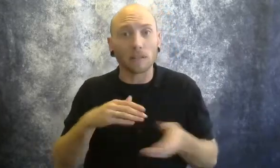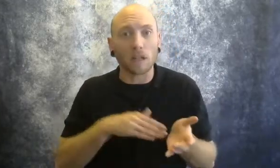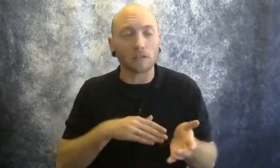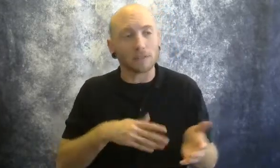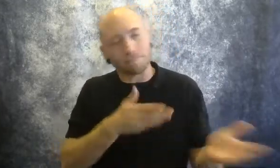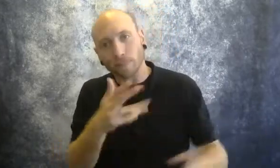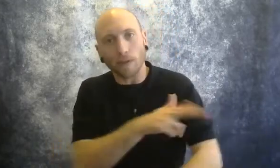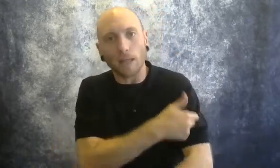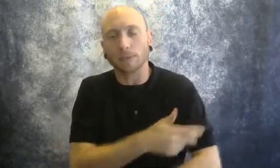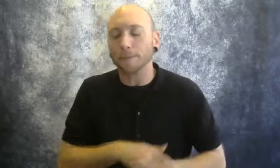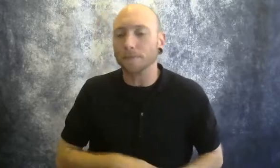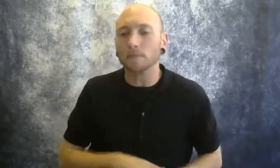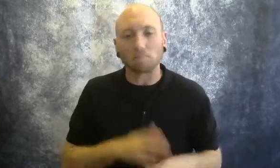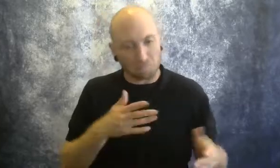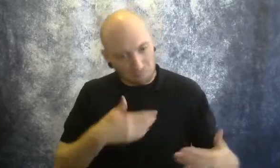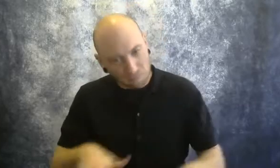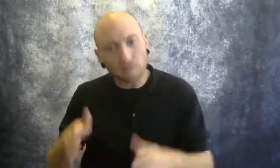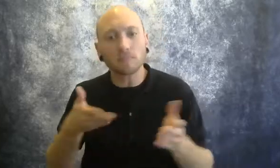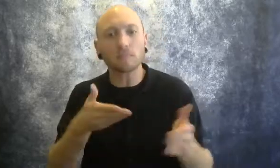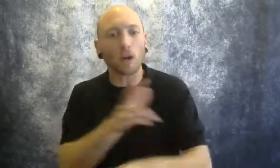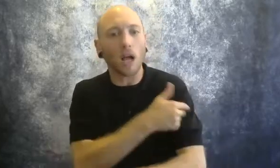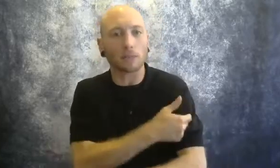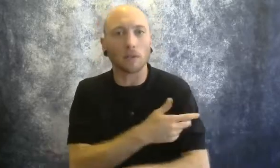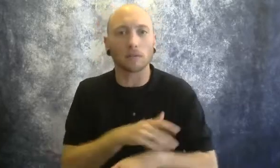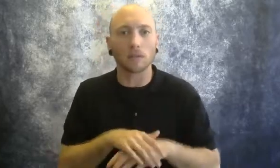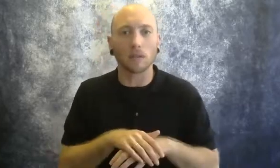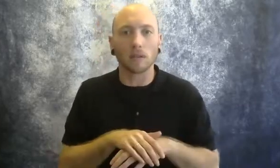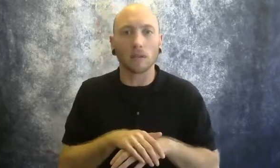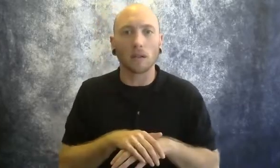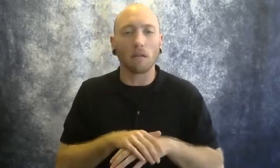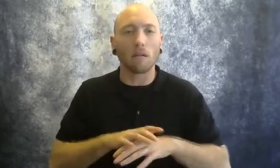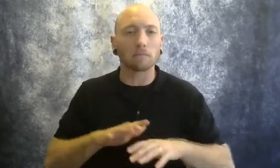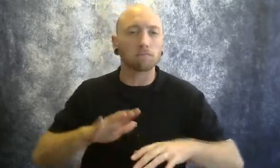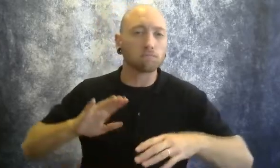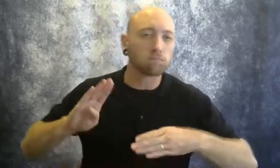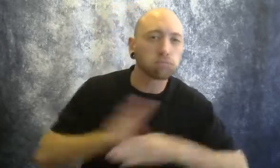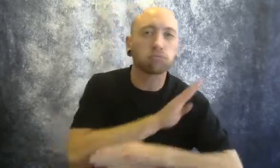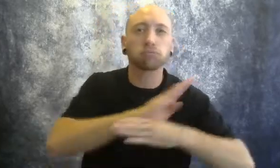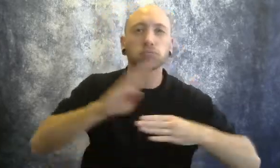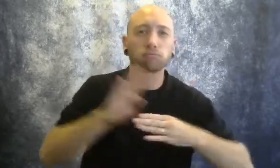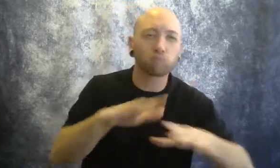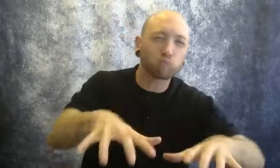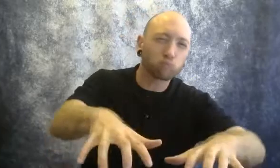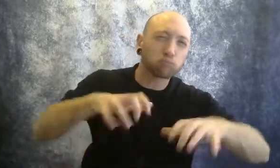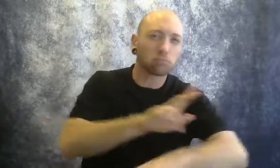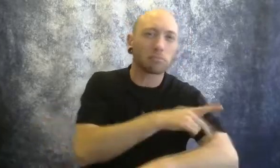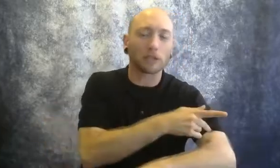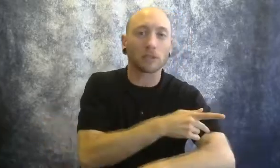doctor on the phone. He said, "Get her over to the hospital right away." So I got her over to the hospital. They were so slammed and